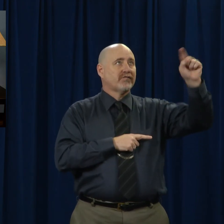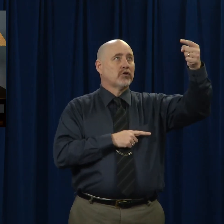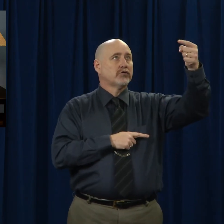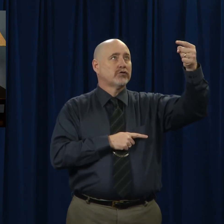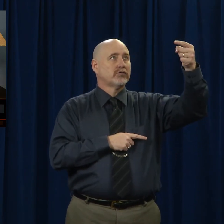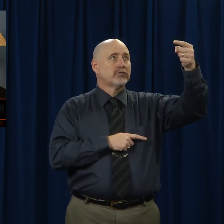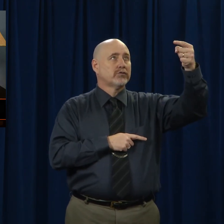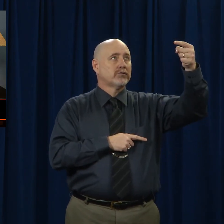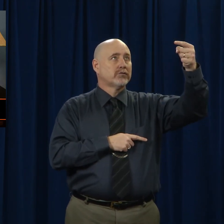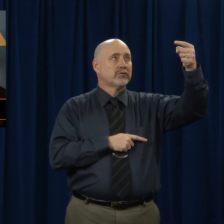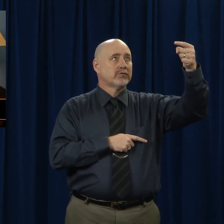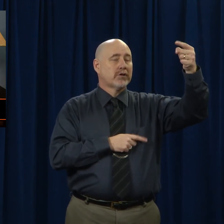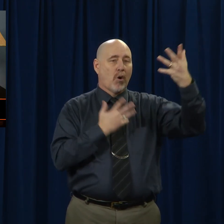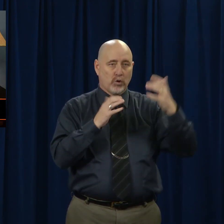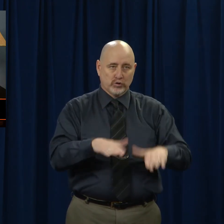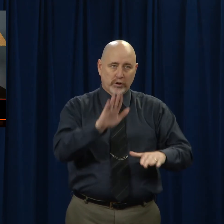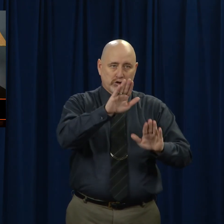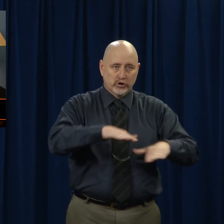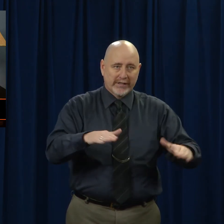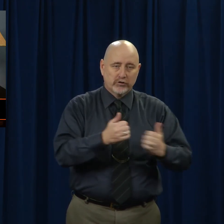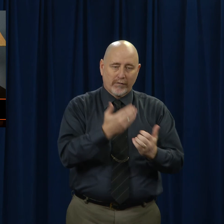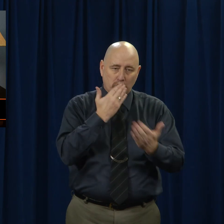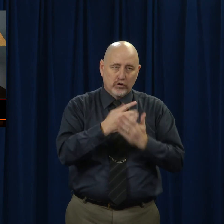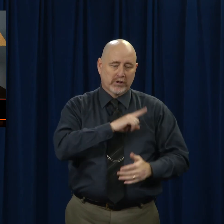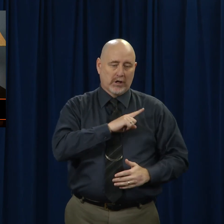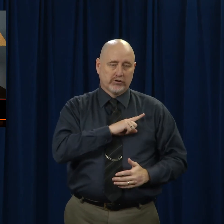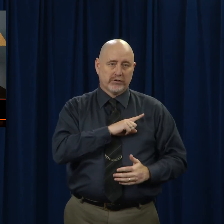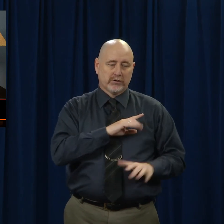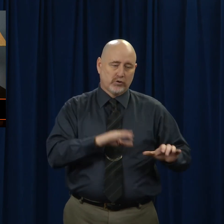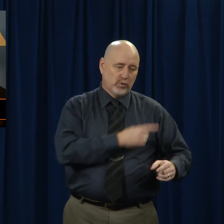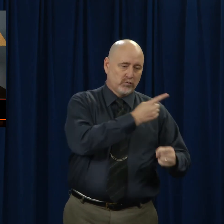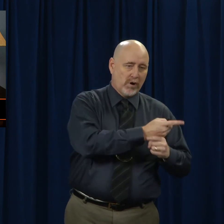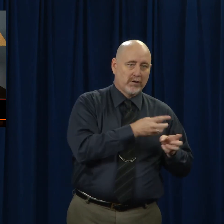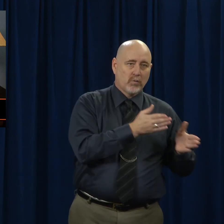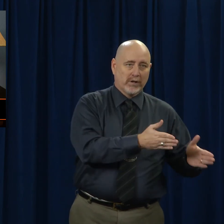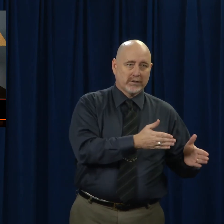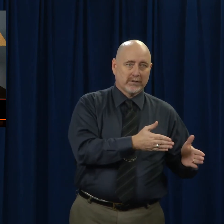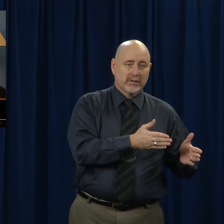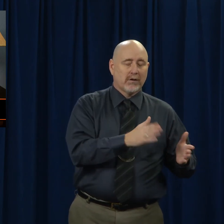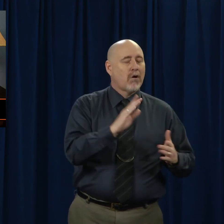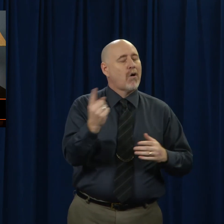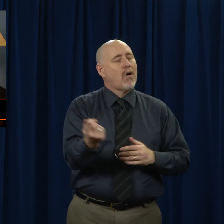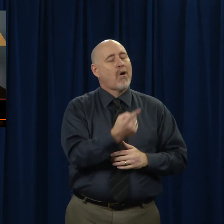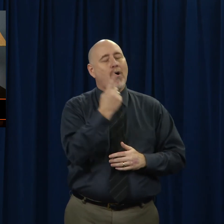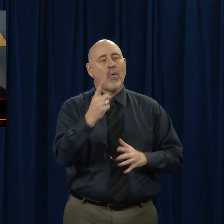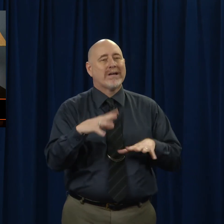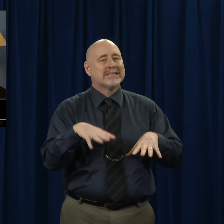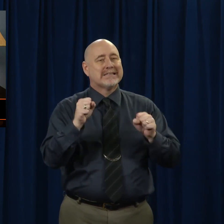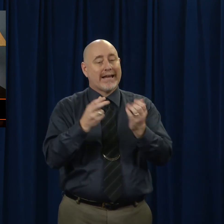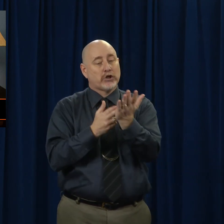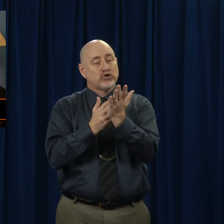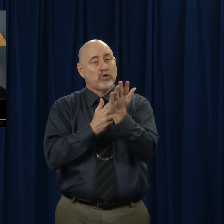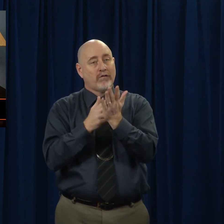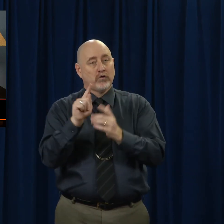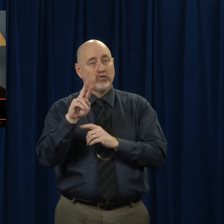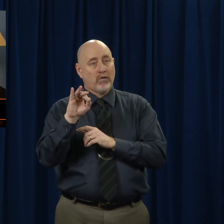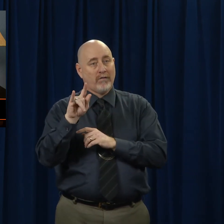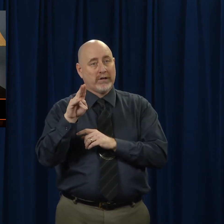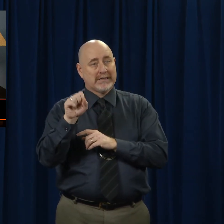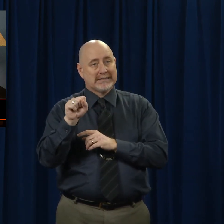first. I want you to raise kids who have a conscience about doing what is right. Always take